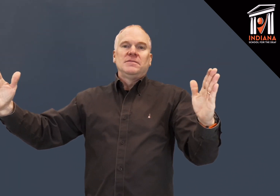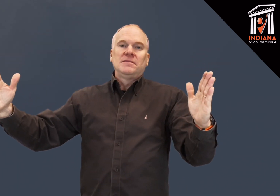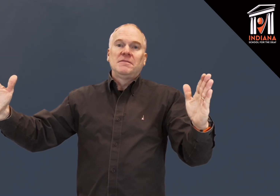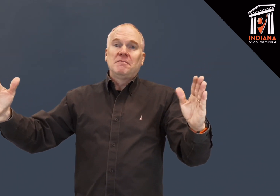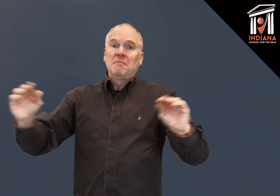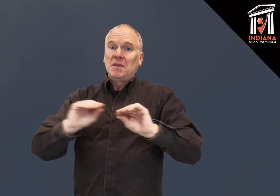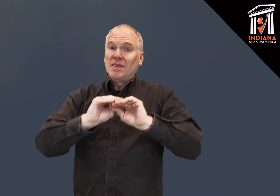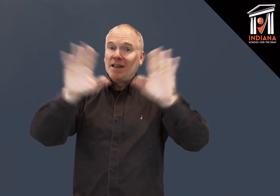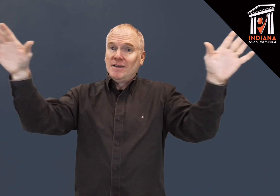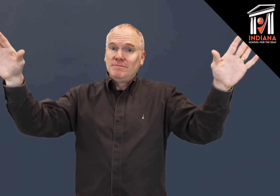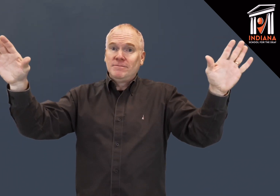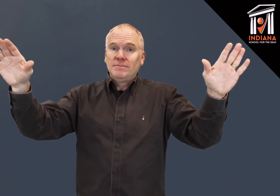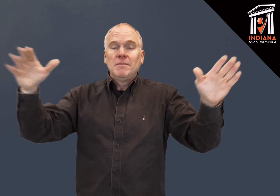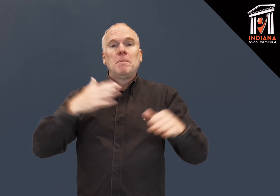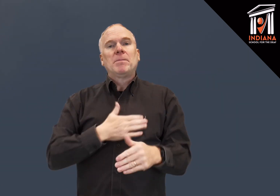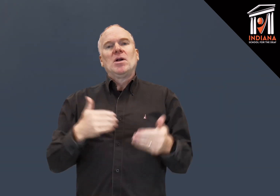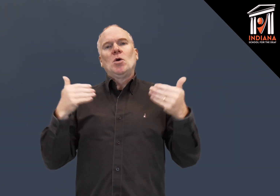that 2-week window after the last shot.